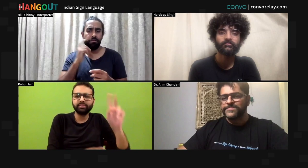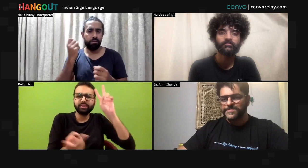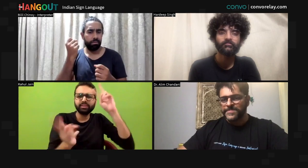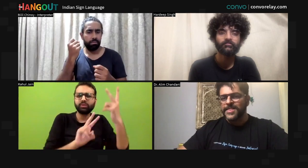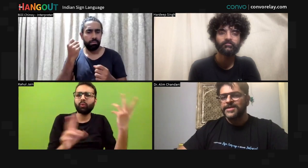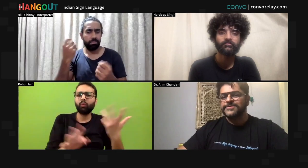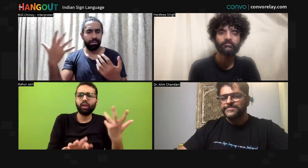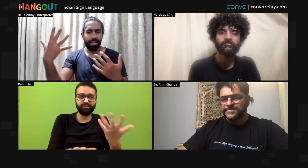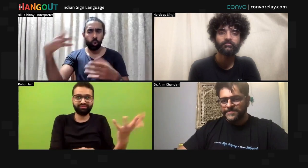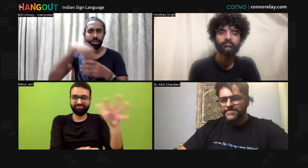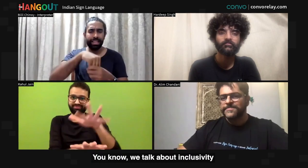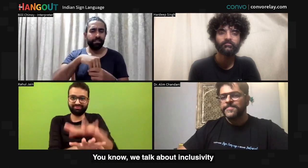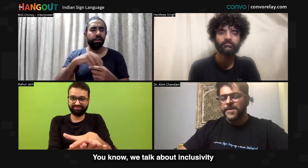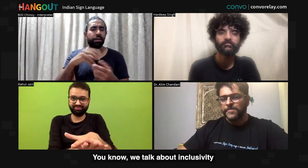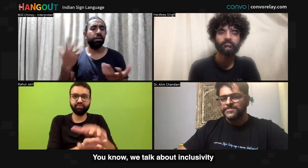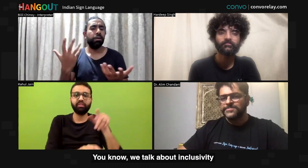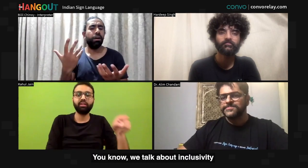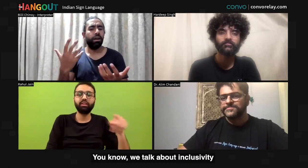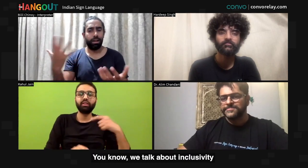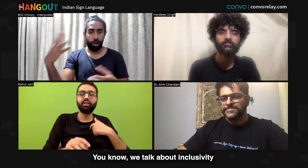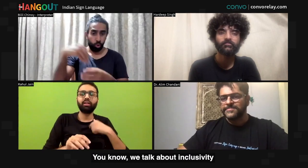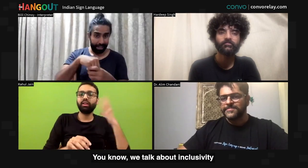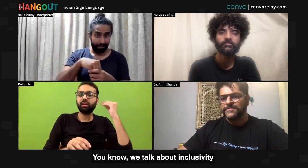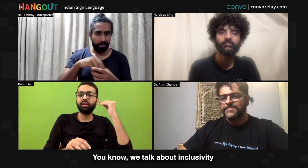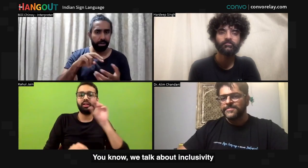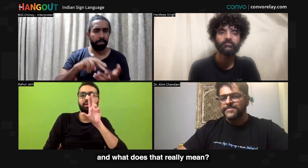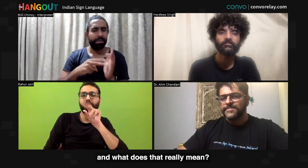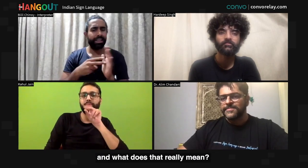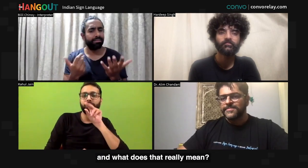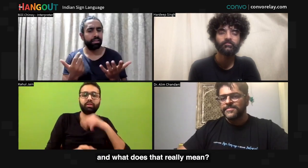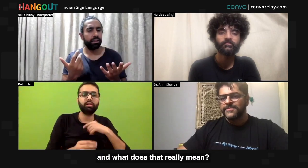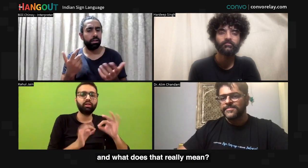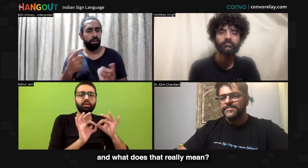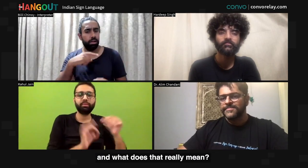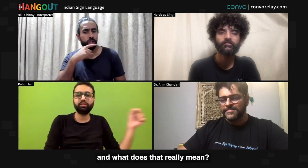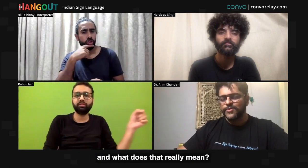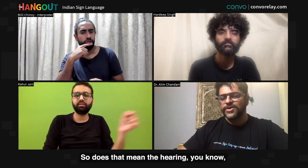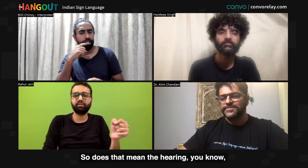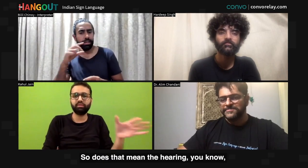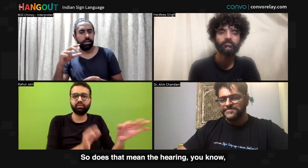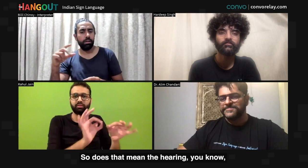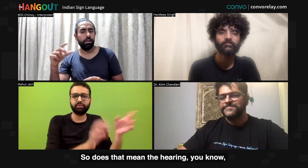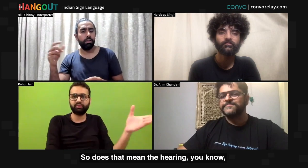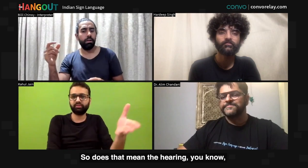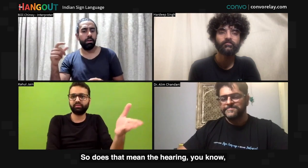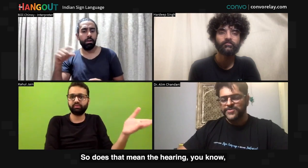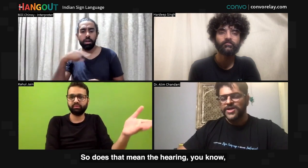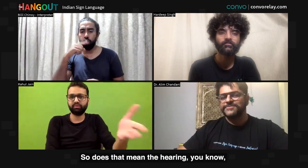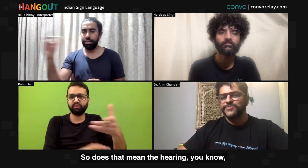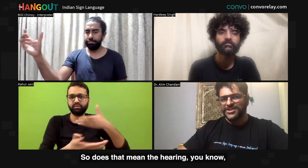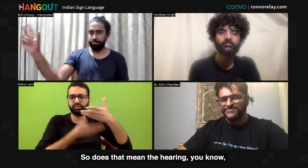the old, you know, we, we talk about inclusivity, um, and what does that really mean? So does that mean, um, the hearing,